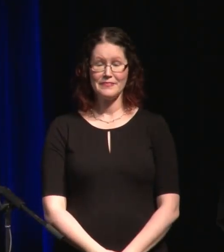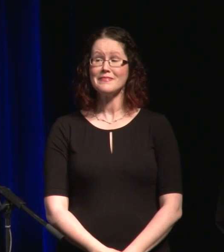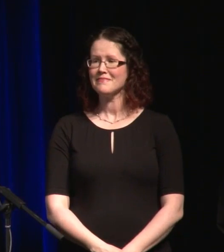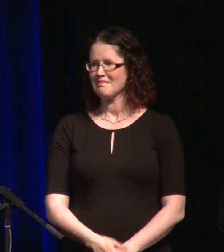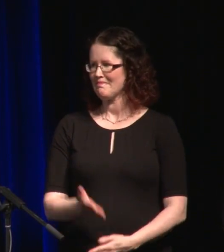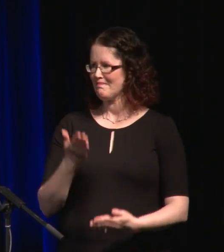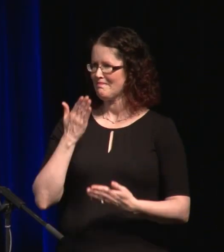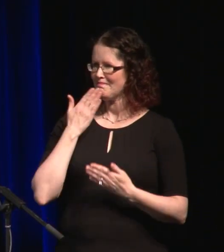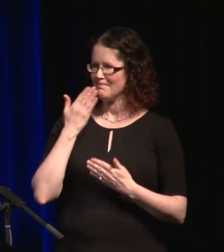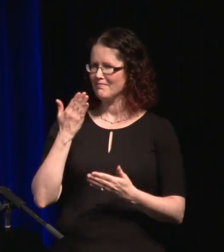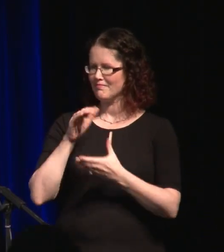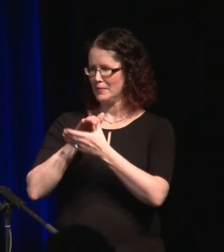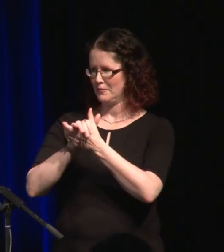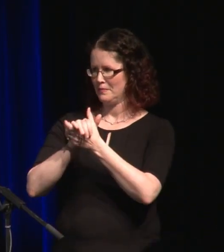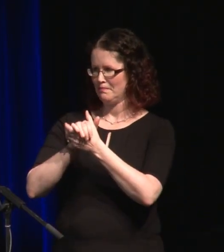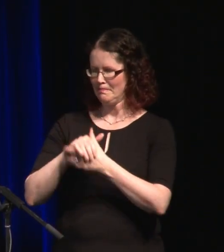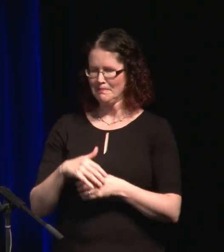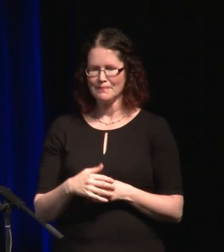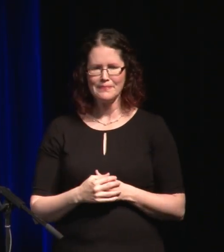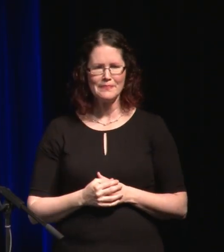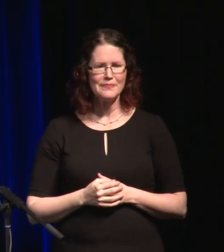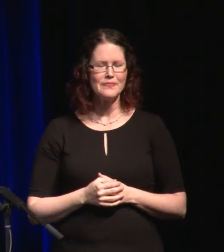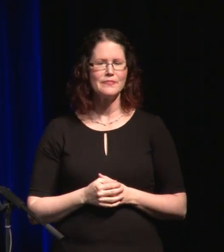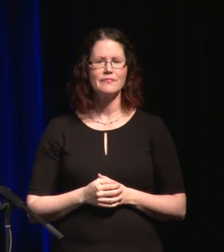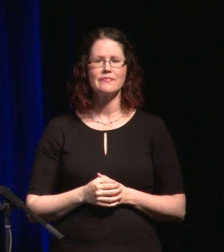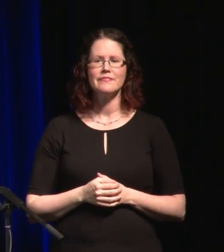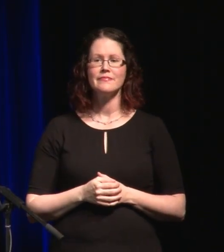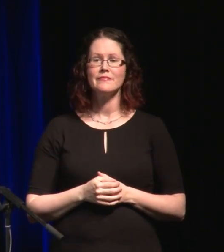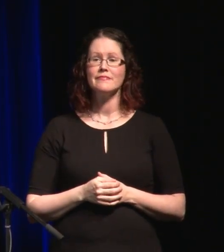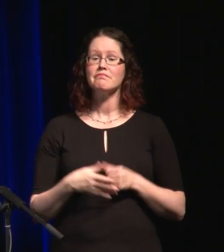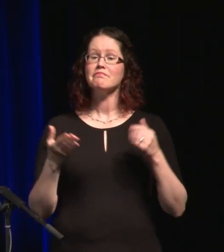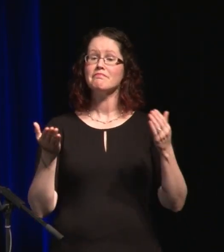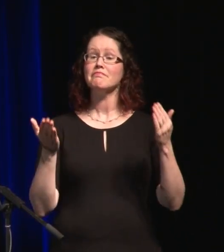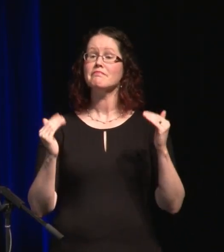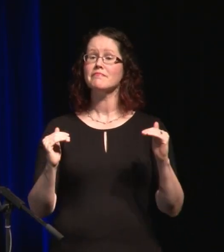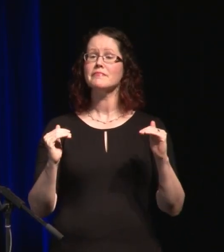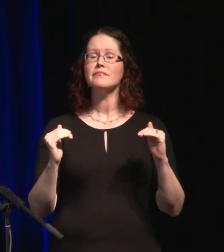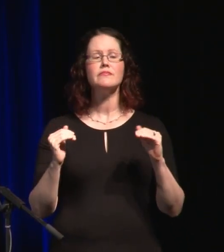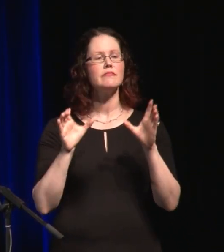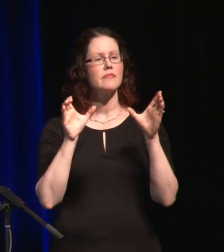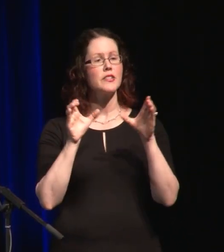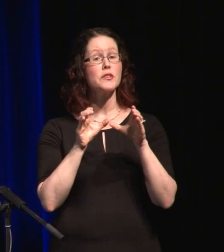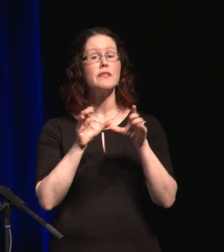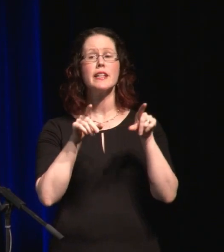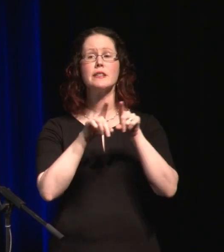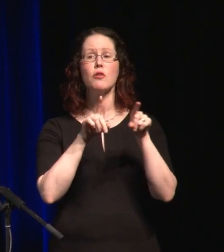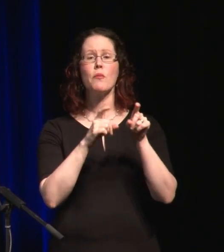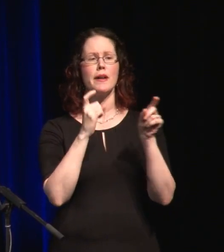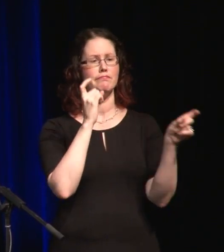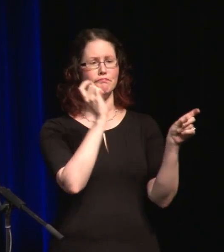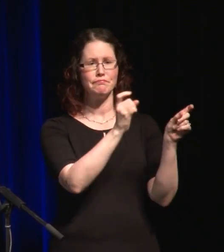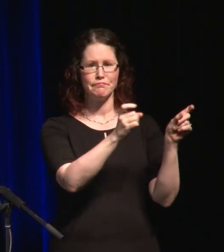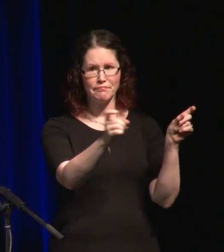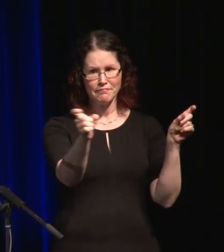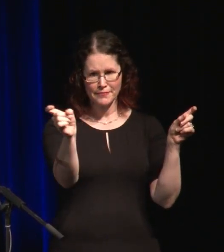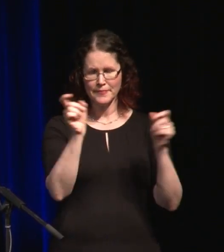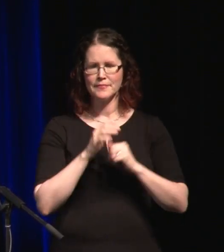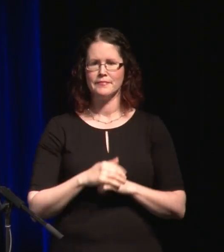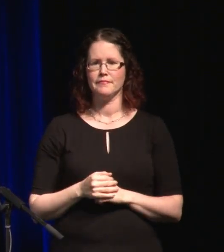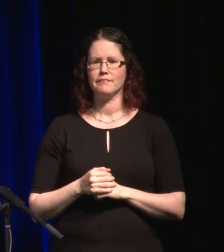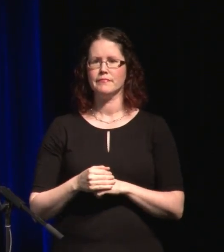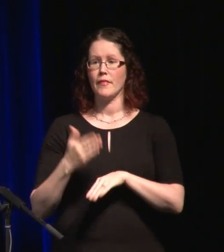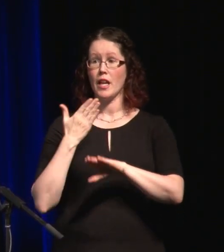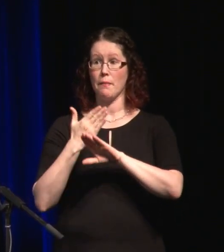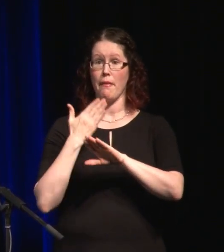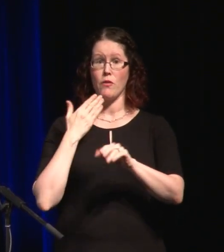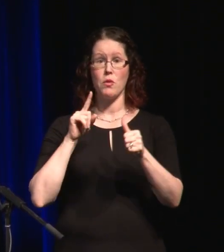Thank you, Dan, and congratulations. This brings us to the conferring of certificates and diplomas. But before I introduce